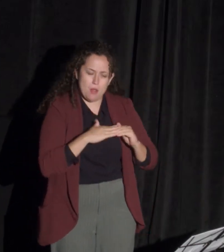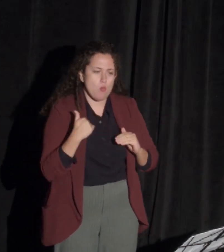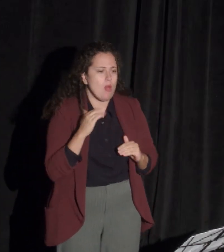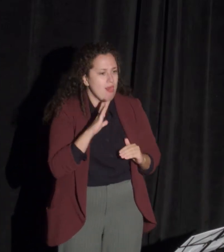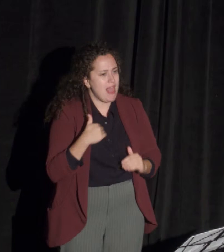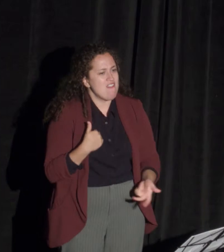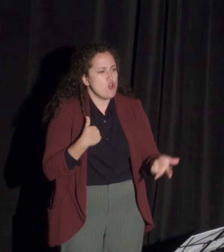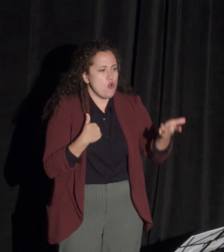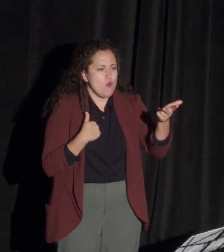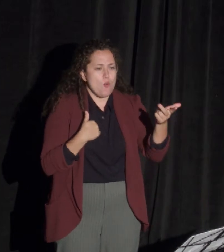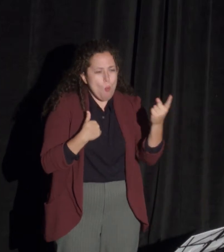people.